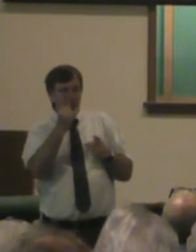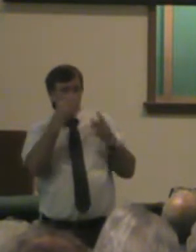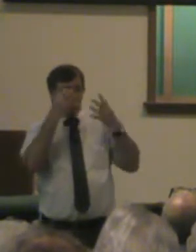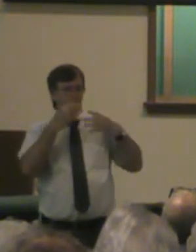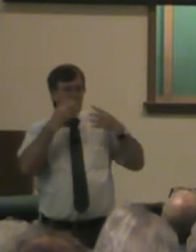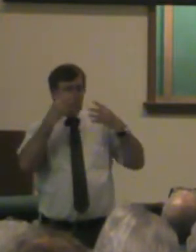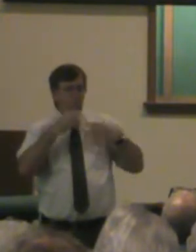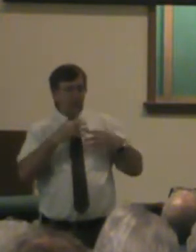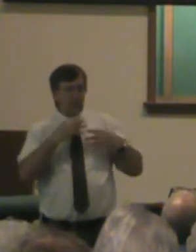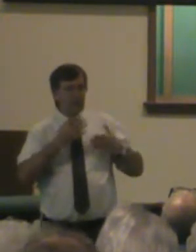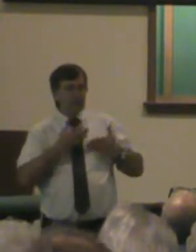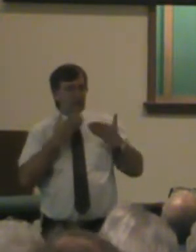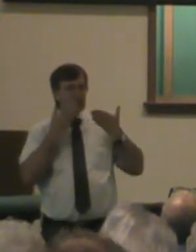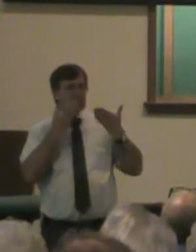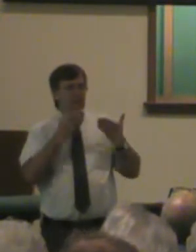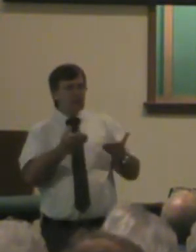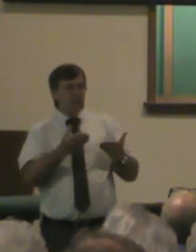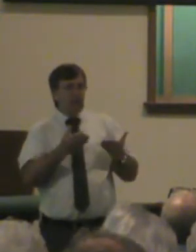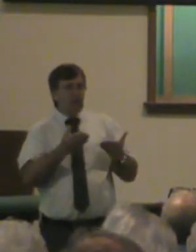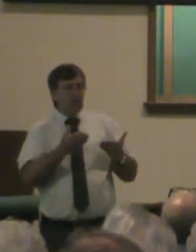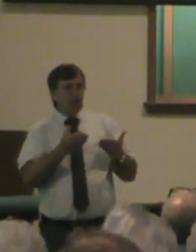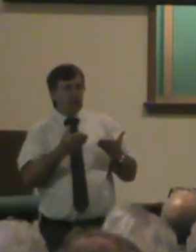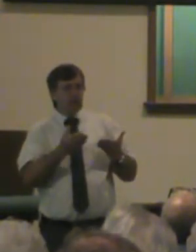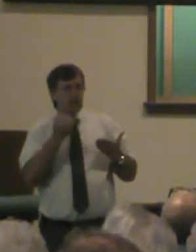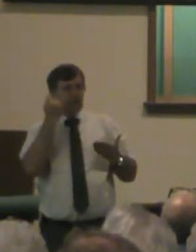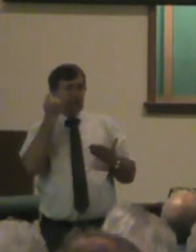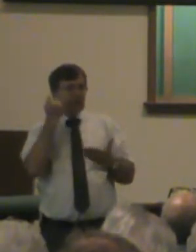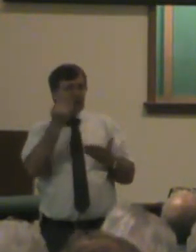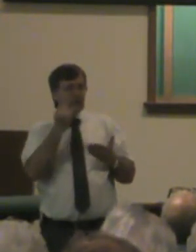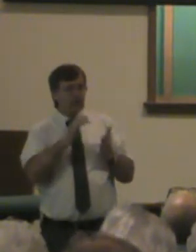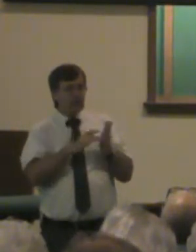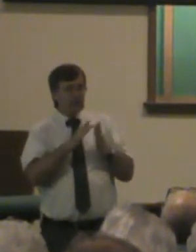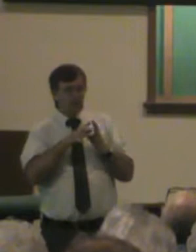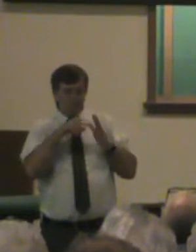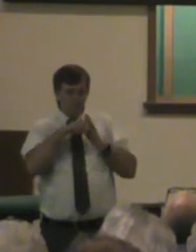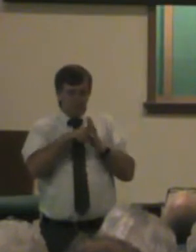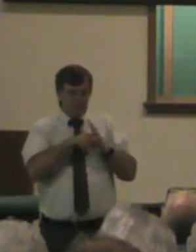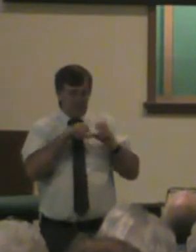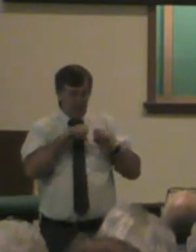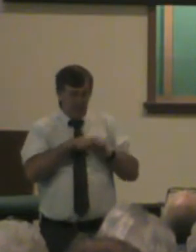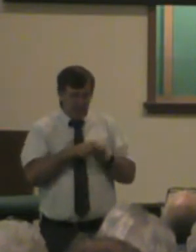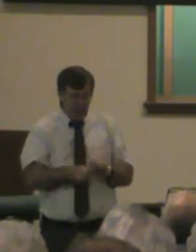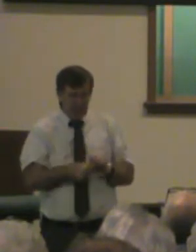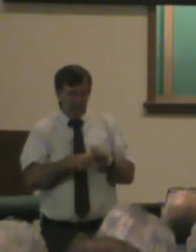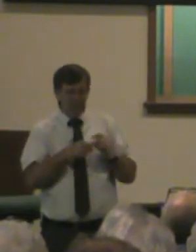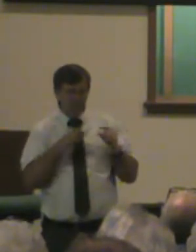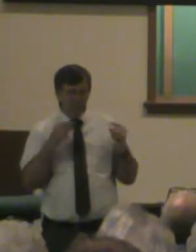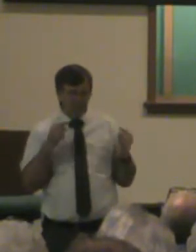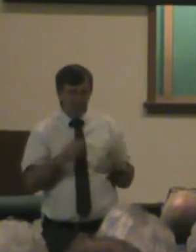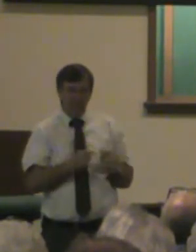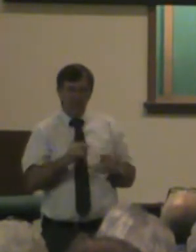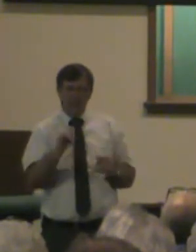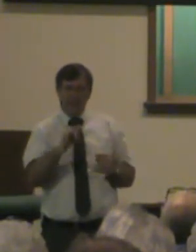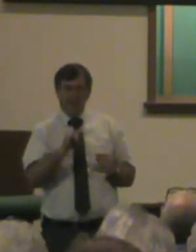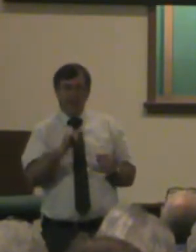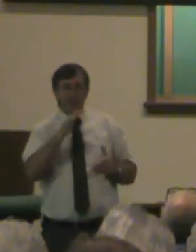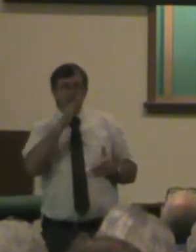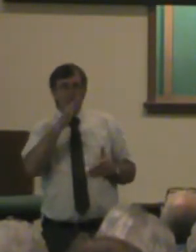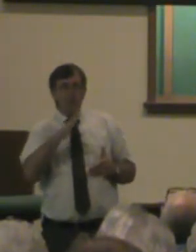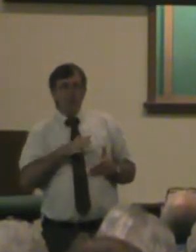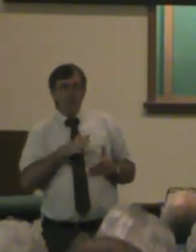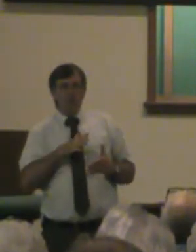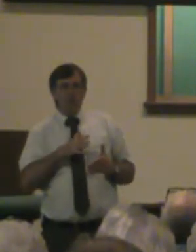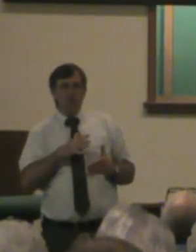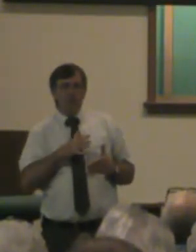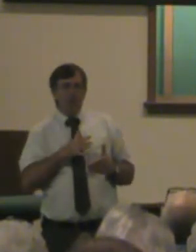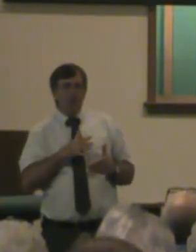actually suggests the sense that he was in such deep agony and pain, the kind of pain the woman had after who